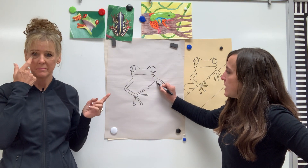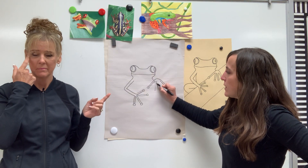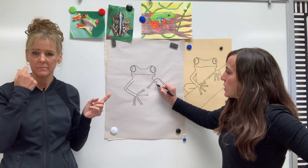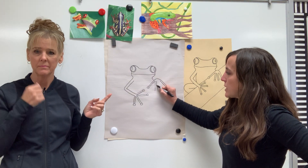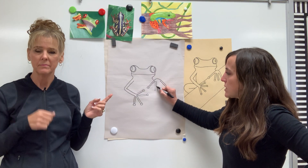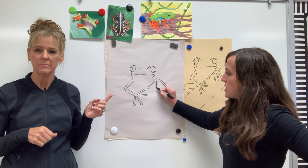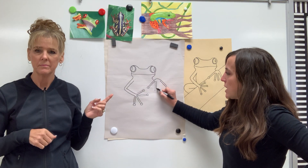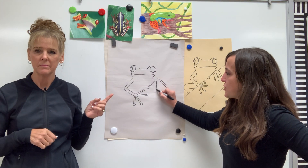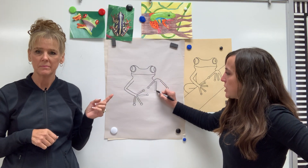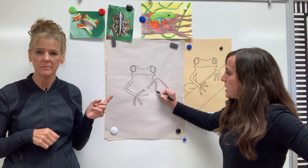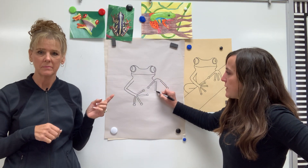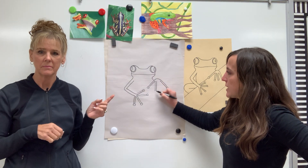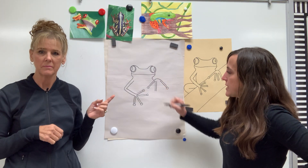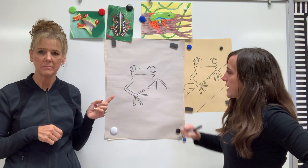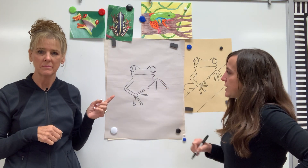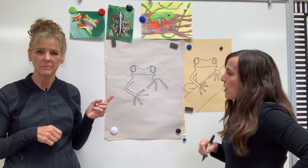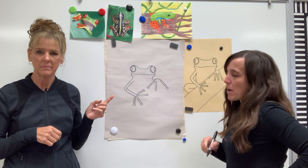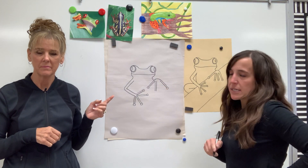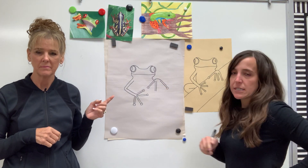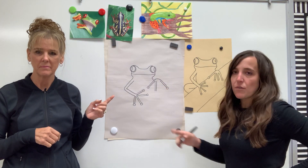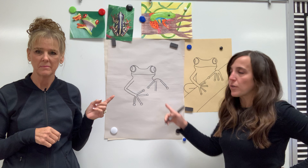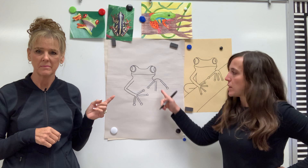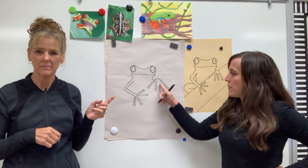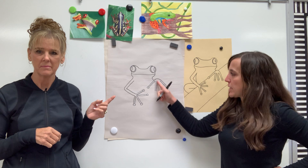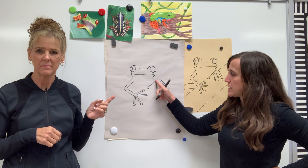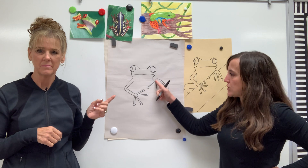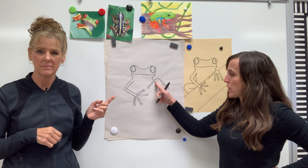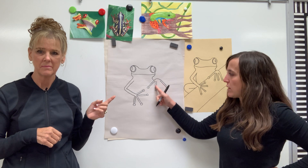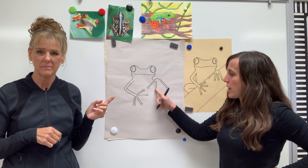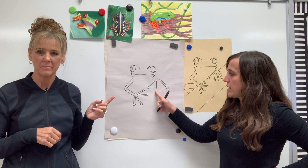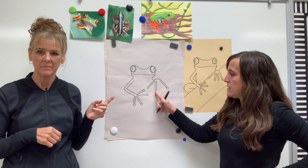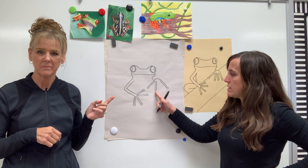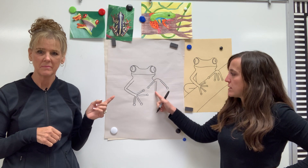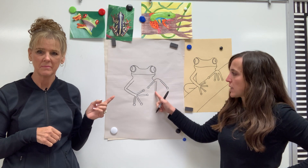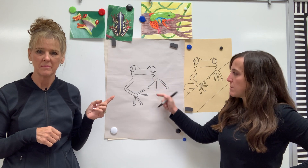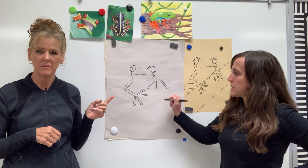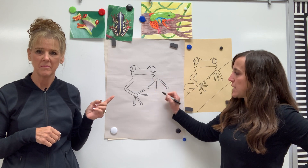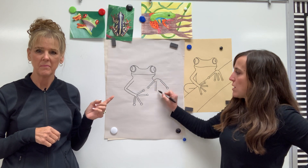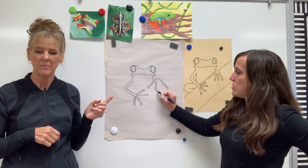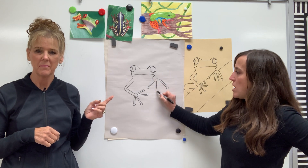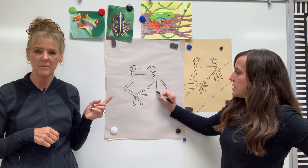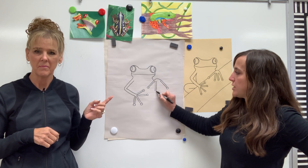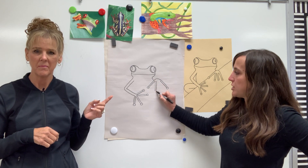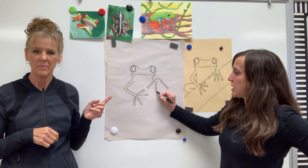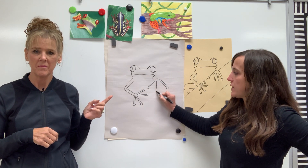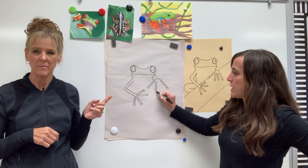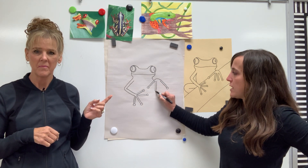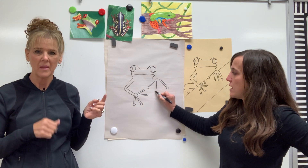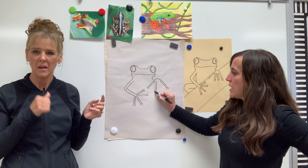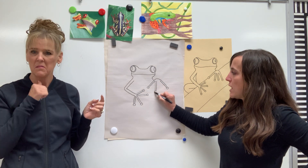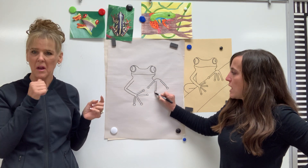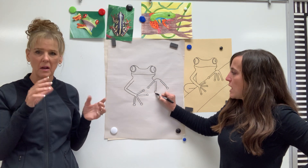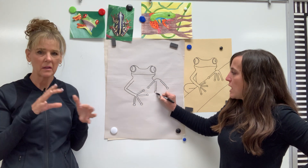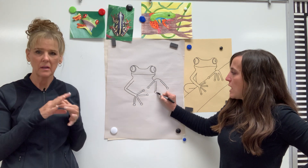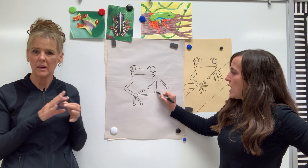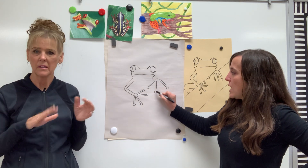Skinny, skinny, look, it's not touching anything. It's hanging out by itself. We're gonna make a straight line that comes down, not touching